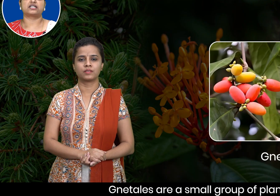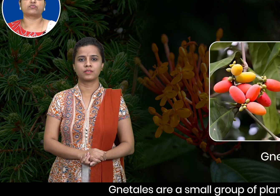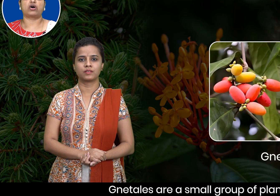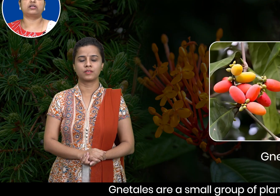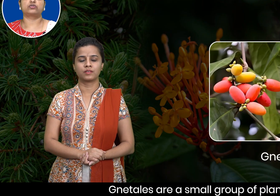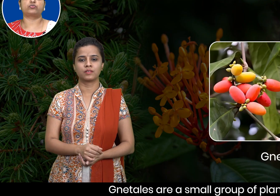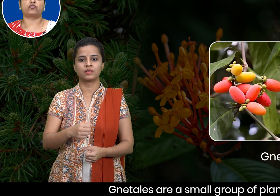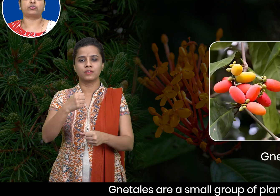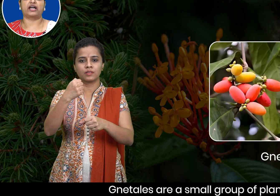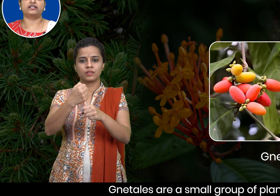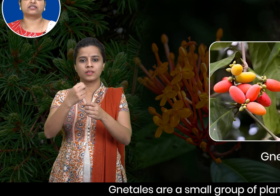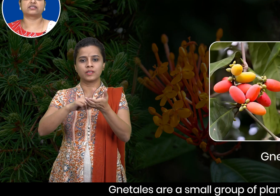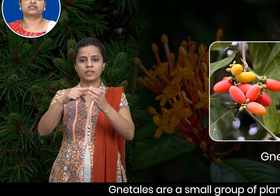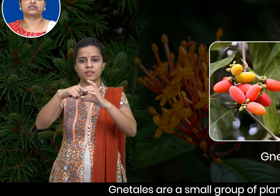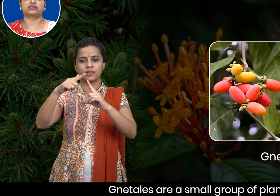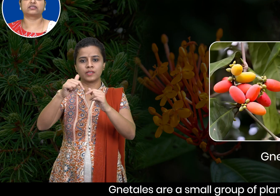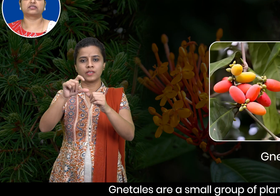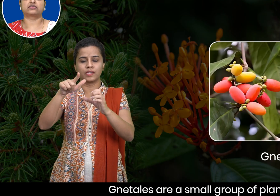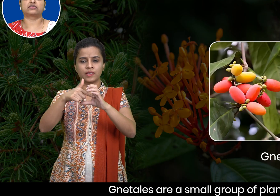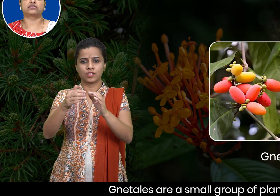Needles are a small group of plants.